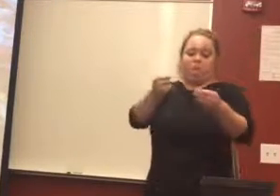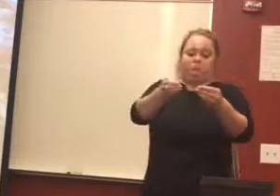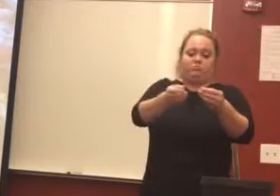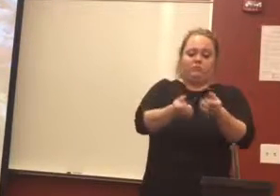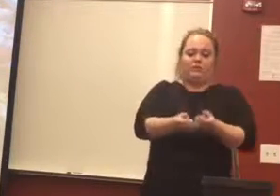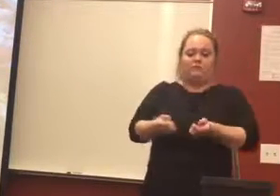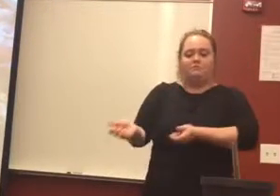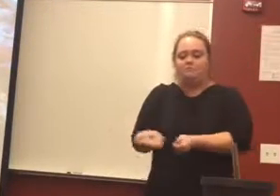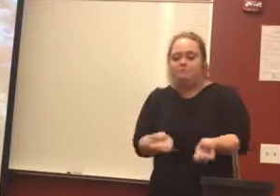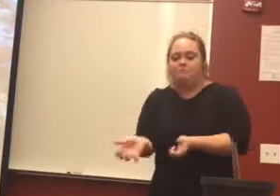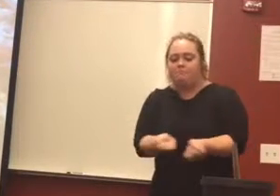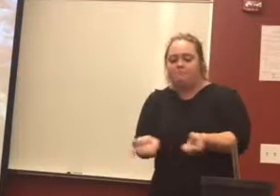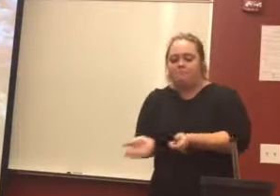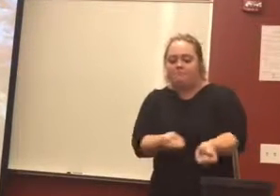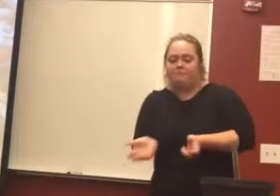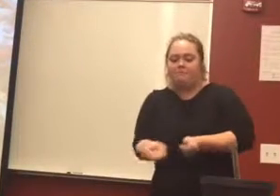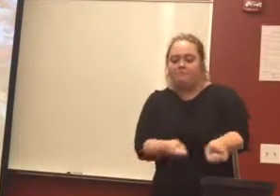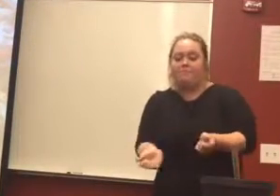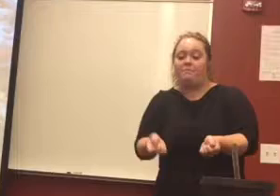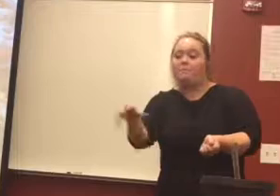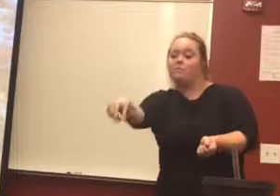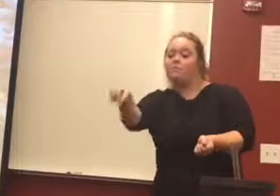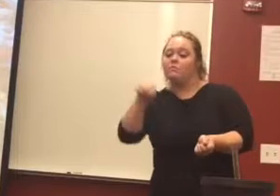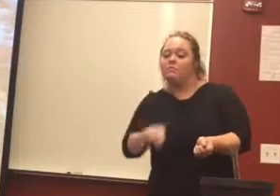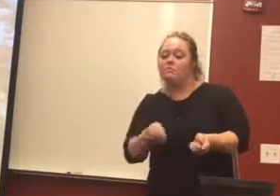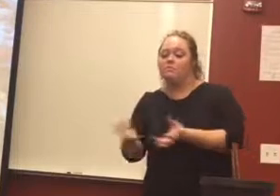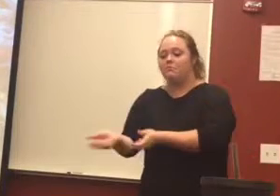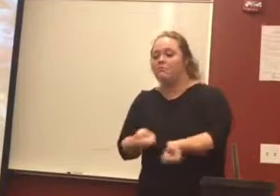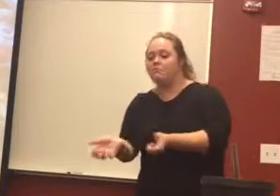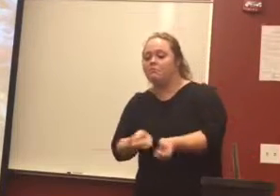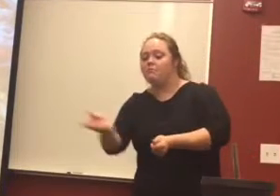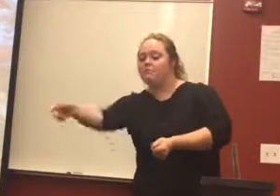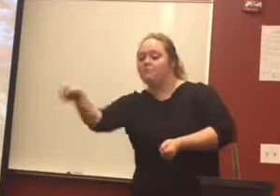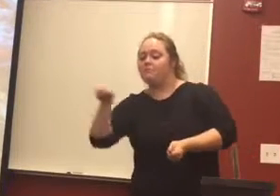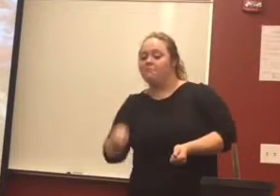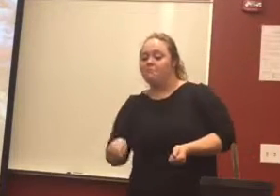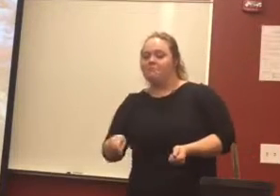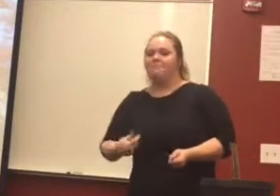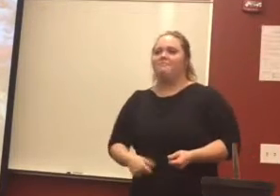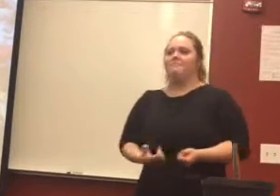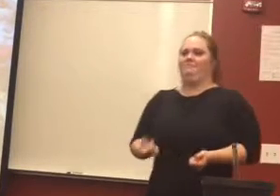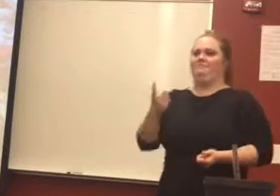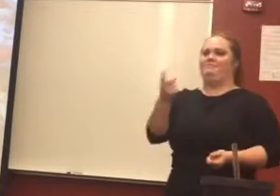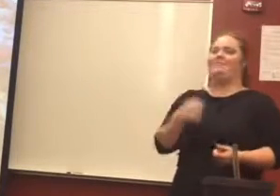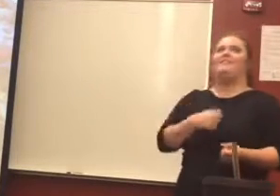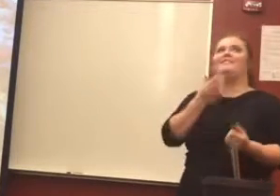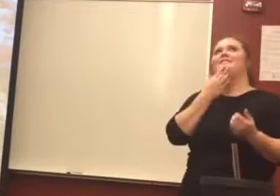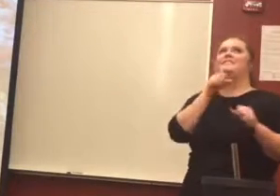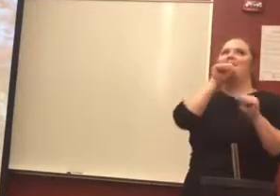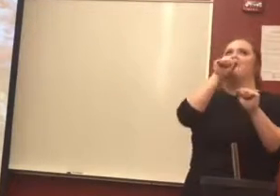Andrea. I just love how enthusiastic you are. This is so fun. So,